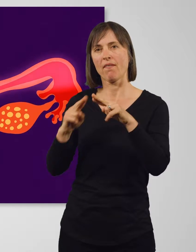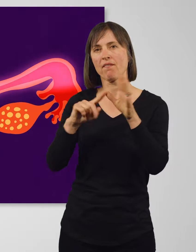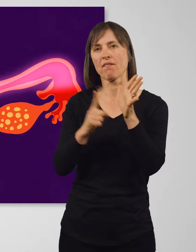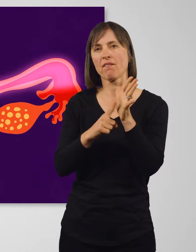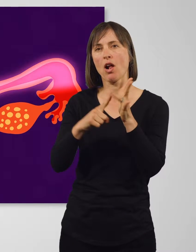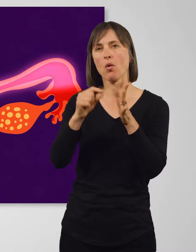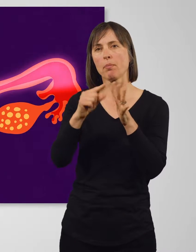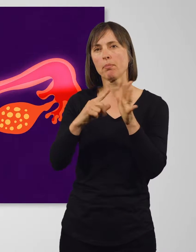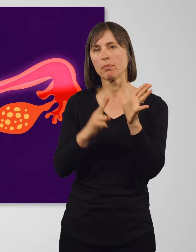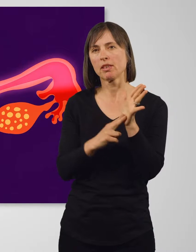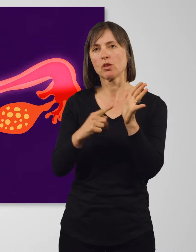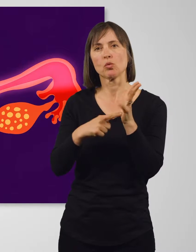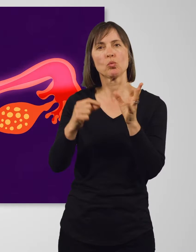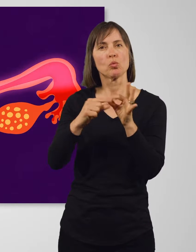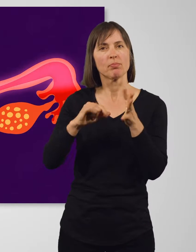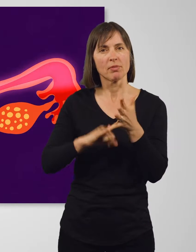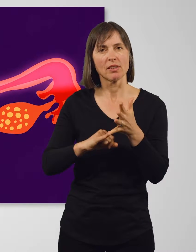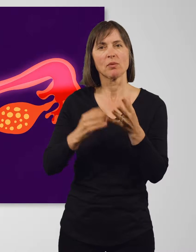fallopian tubes,